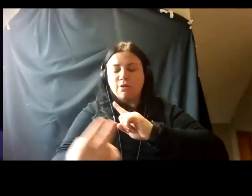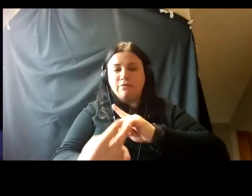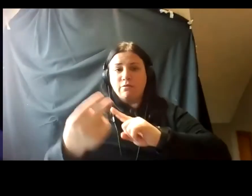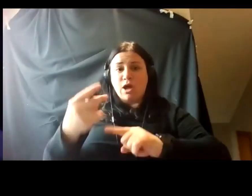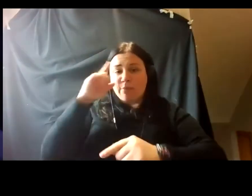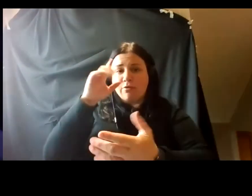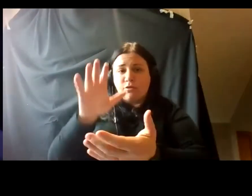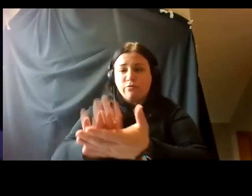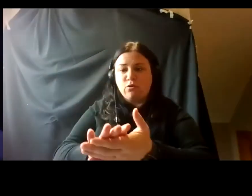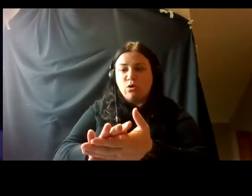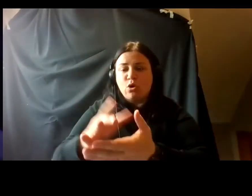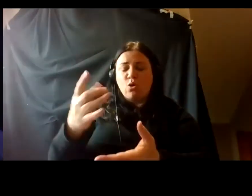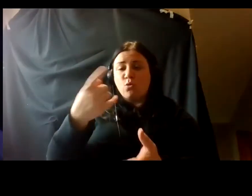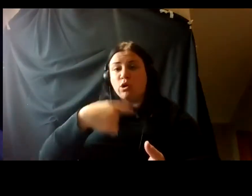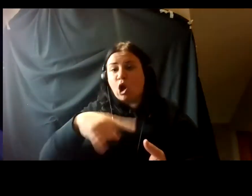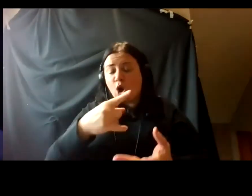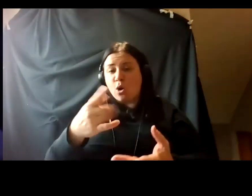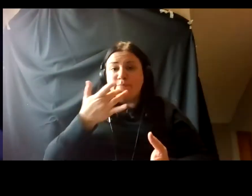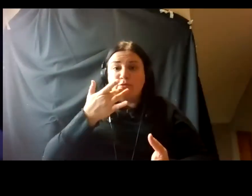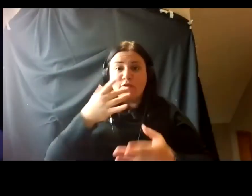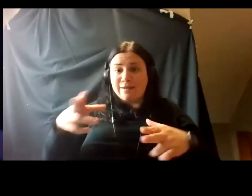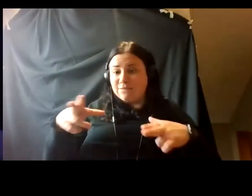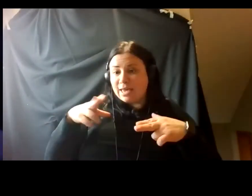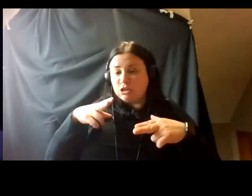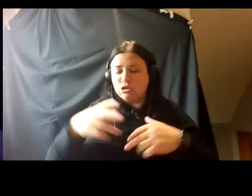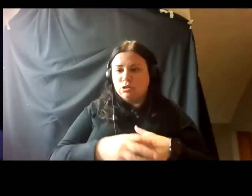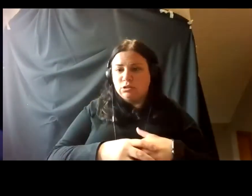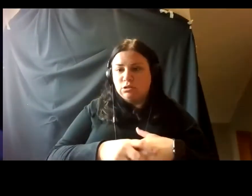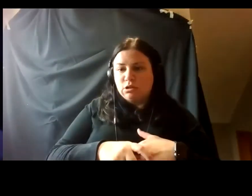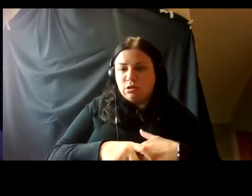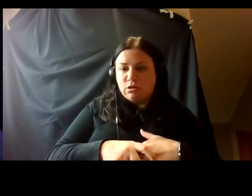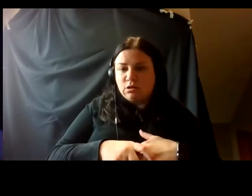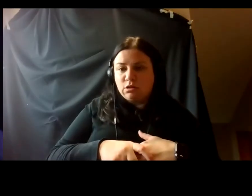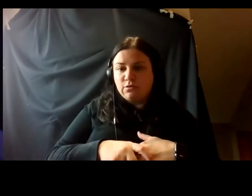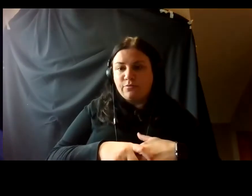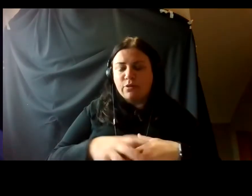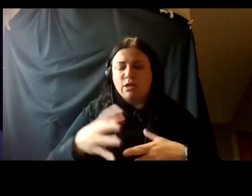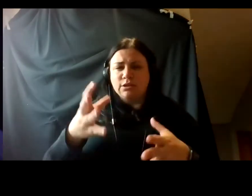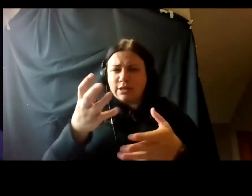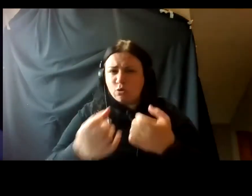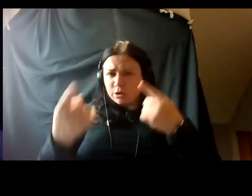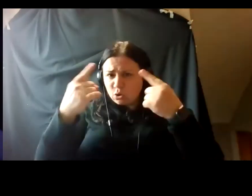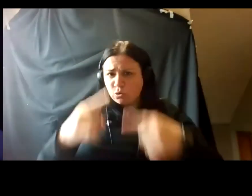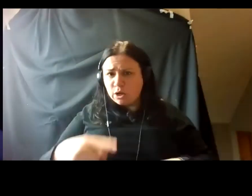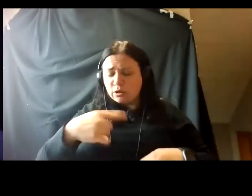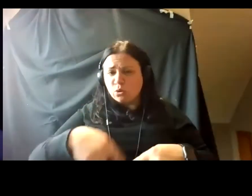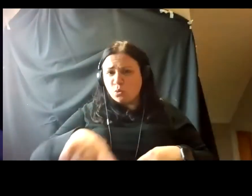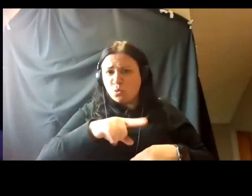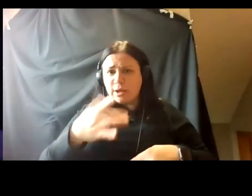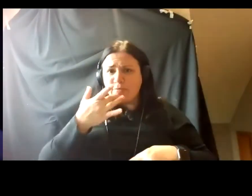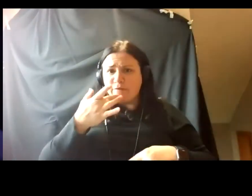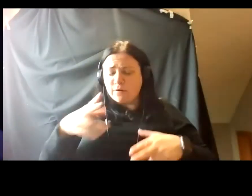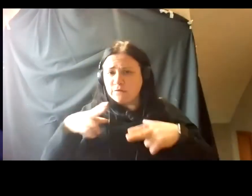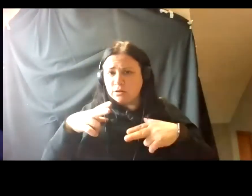do believe that we all want vacations. I think now, does anybody agree that we all really want vacations? Everyone